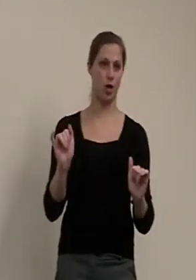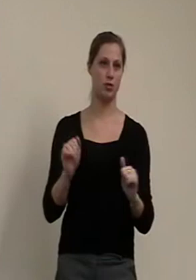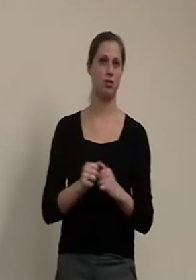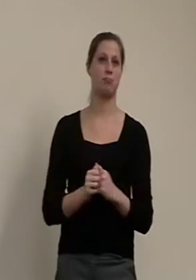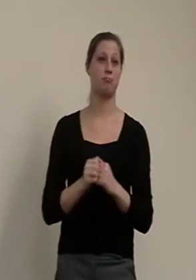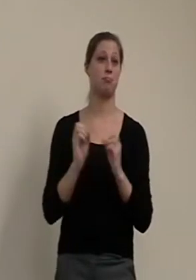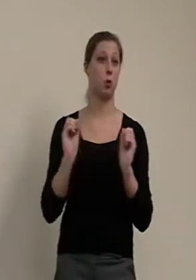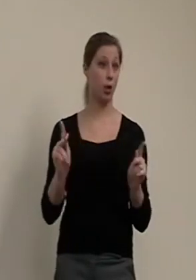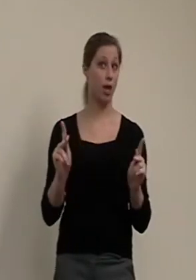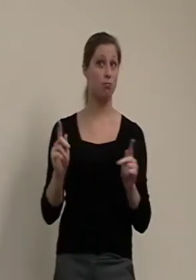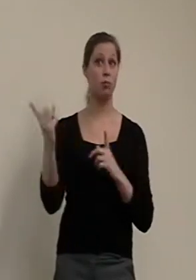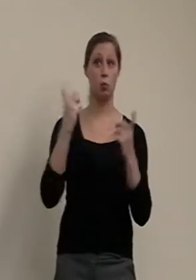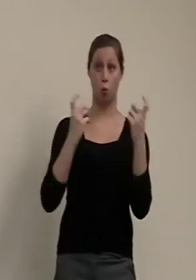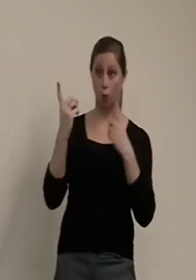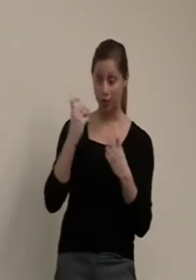Questions so far?